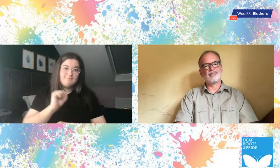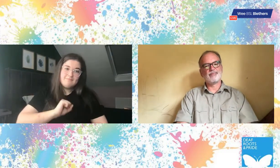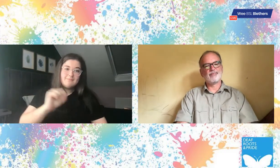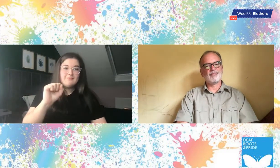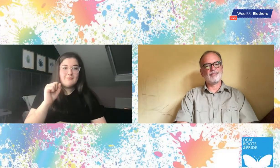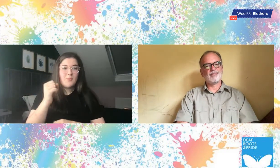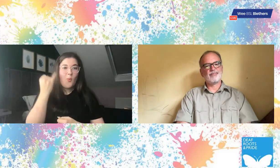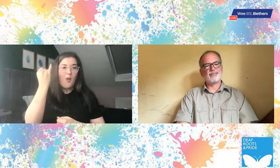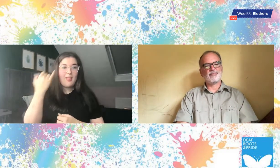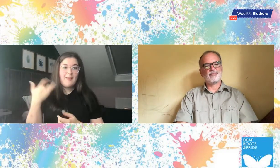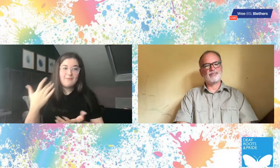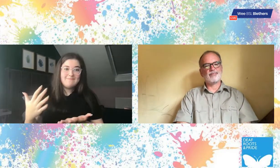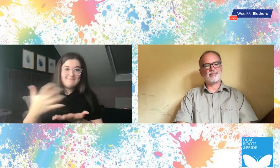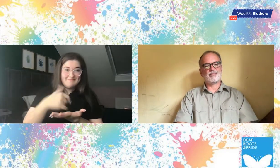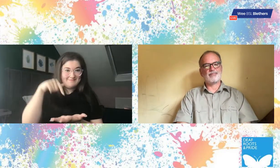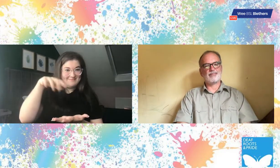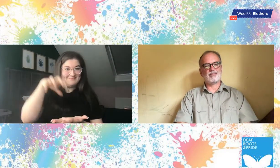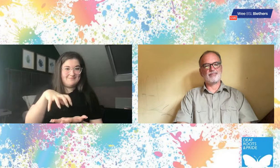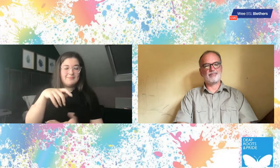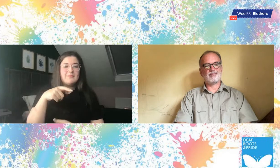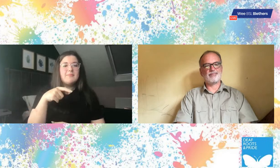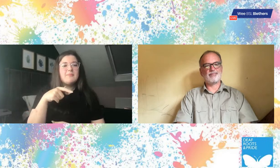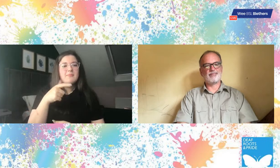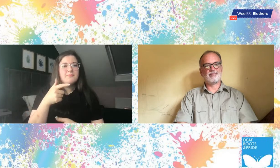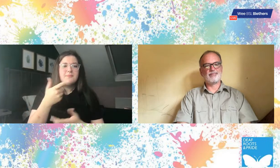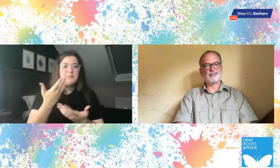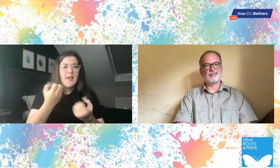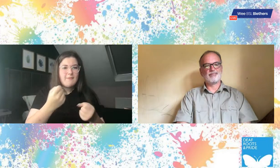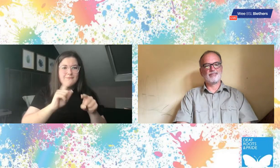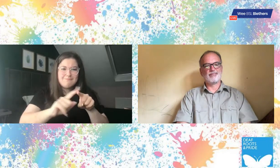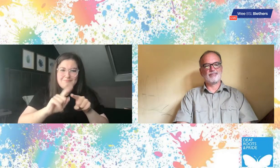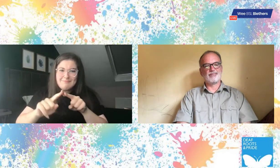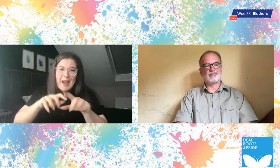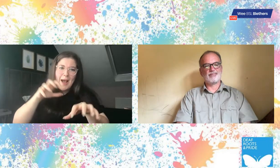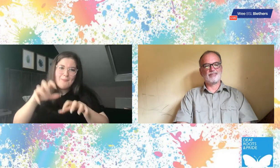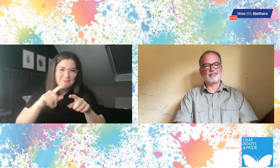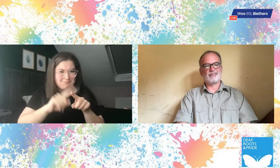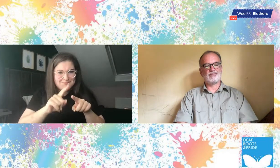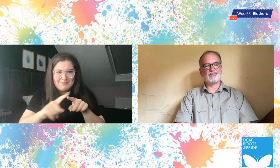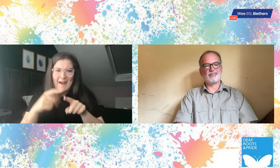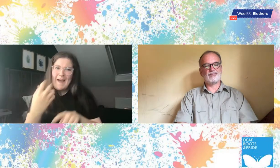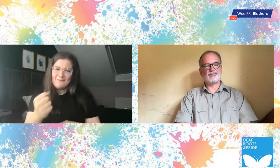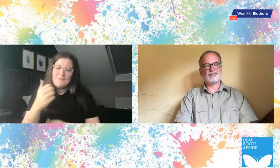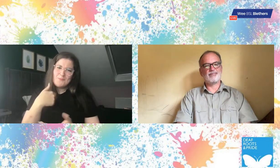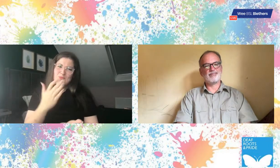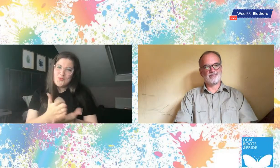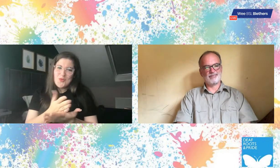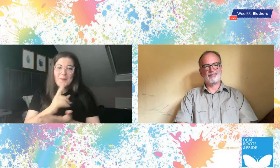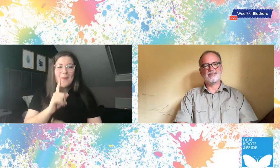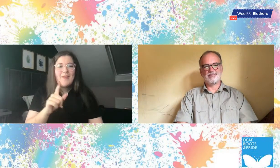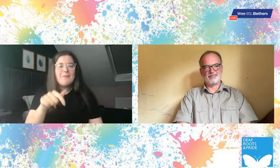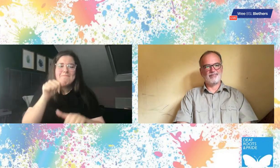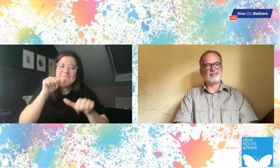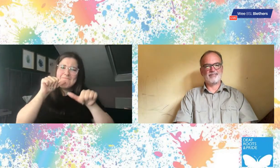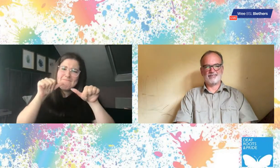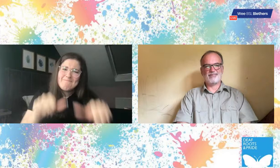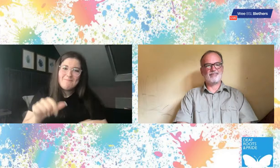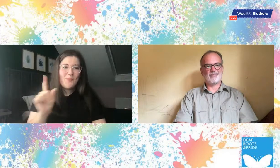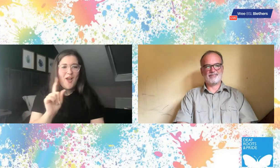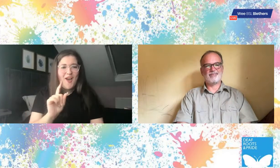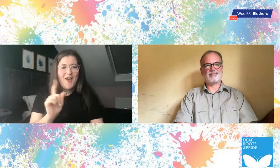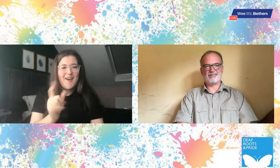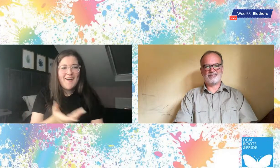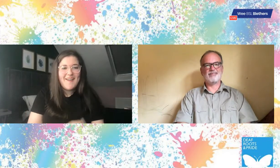really. Well, you have got your own wildlife park and you've got loads of different animals, I'm